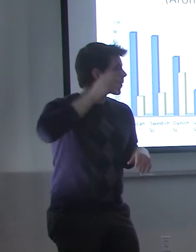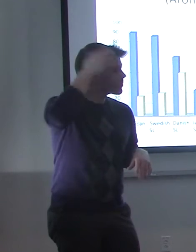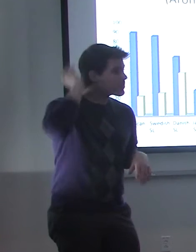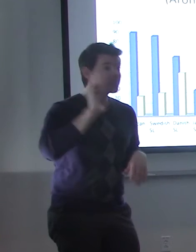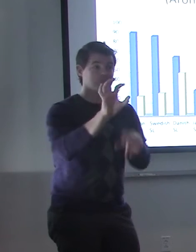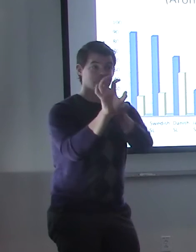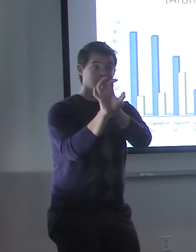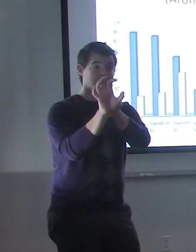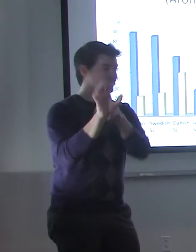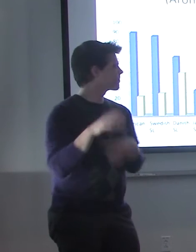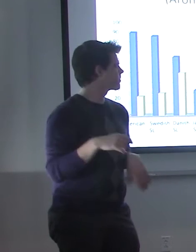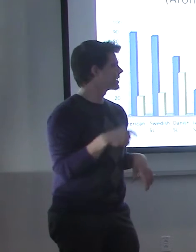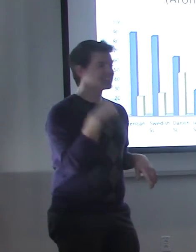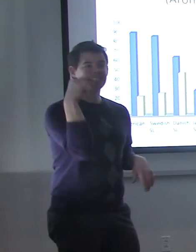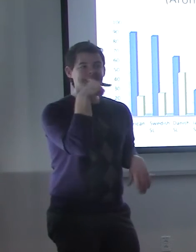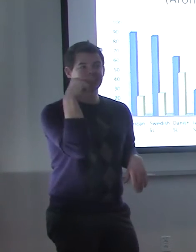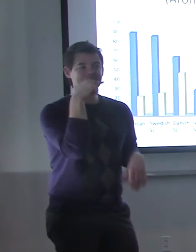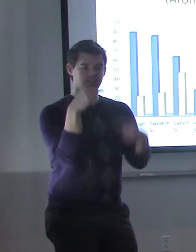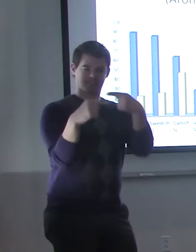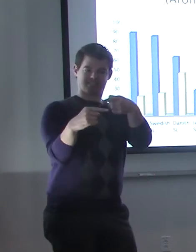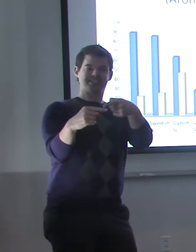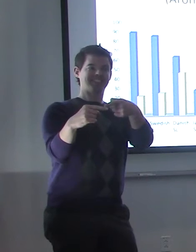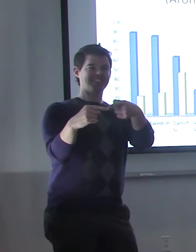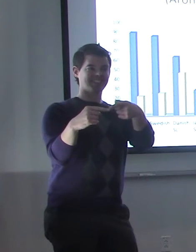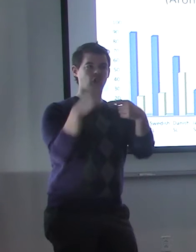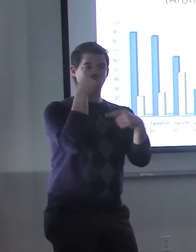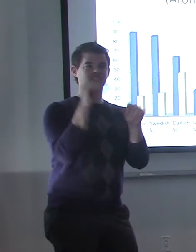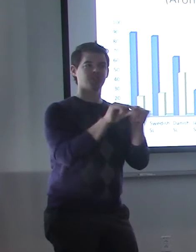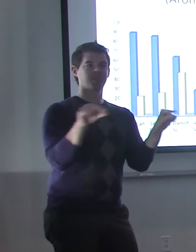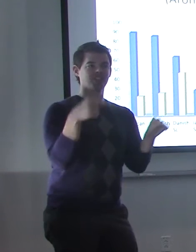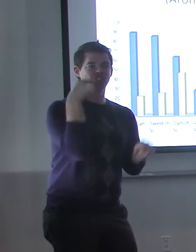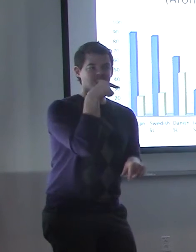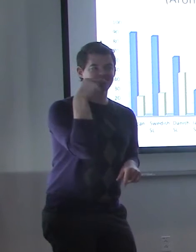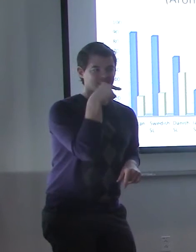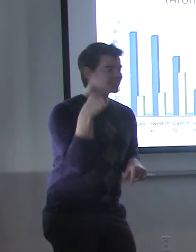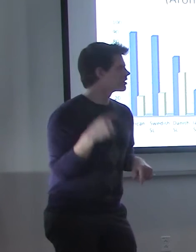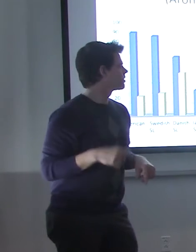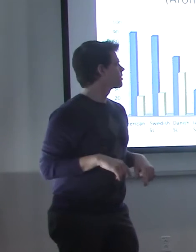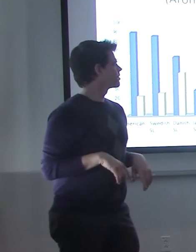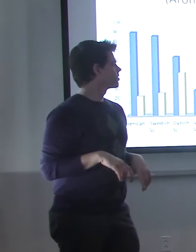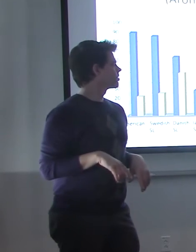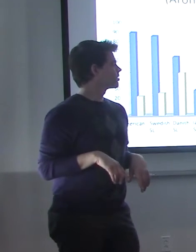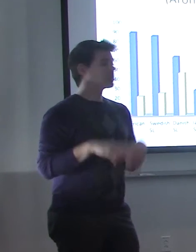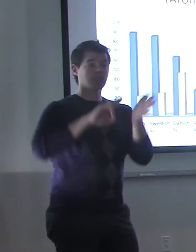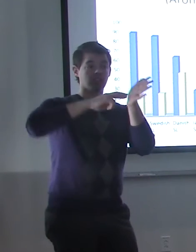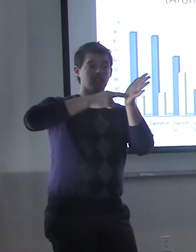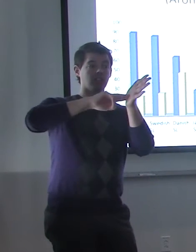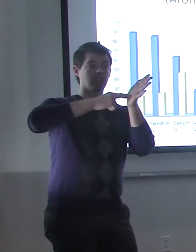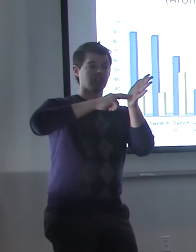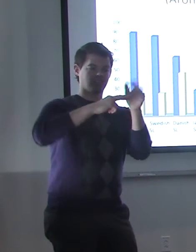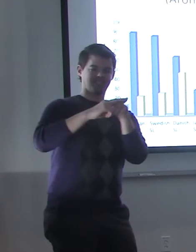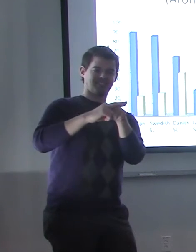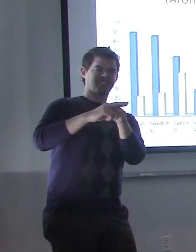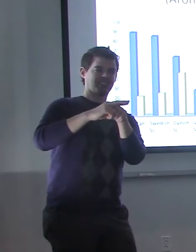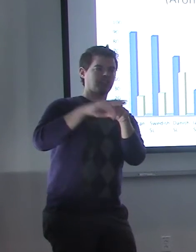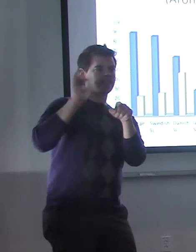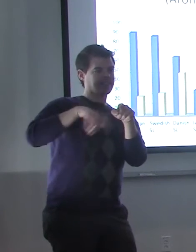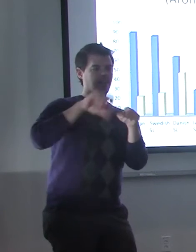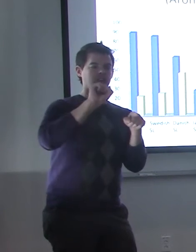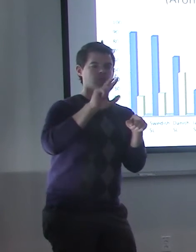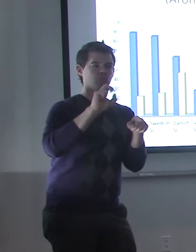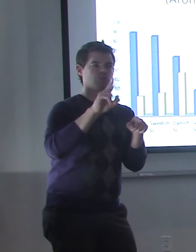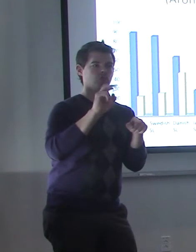tongs, toothbrush, where it's the long thin object, screwdriver, where it's